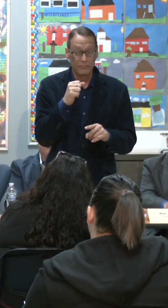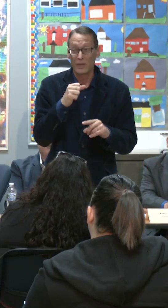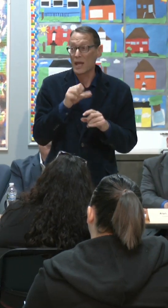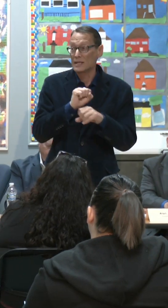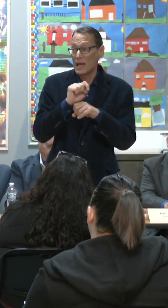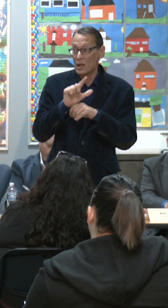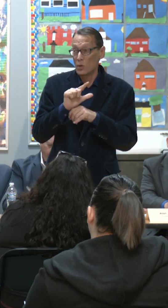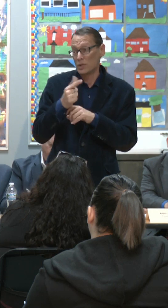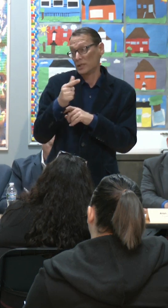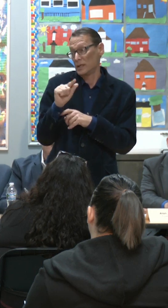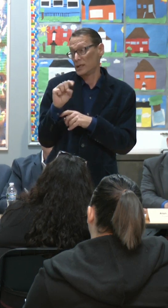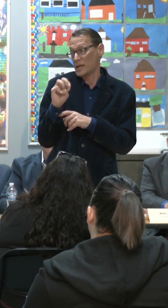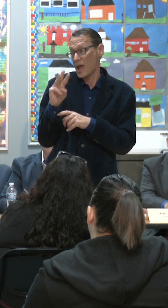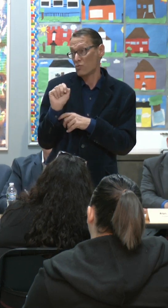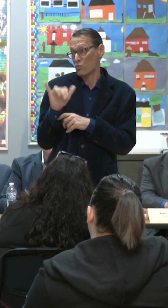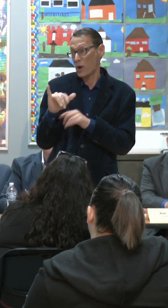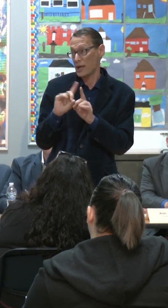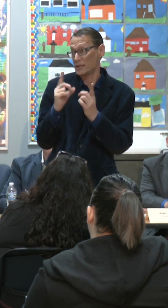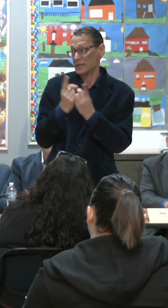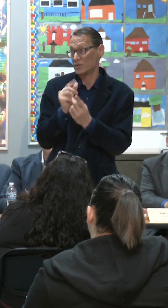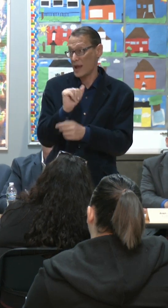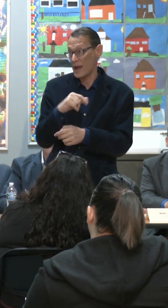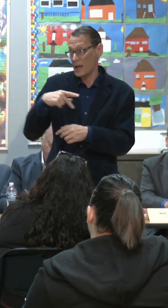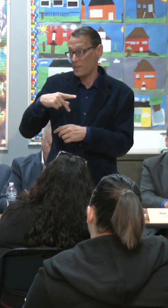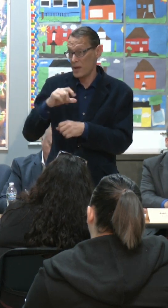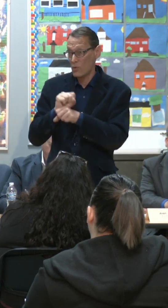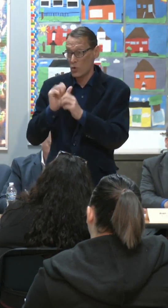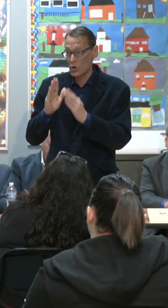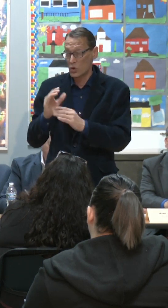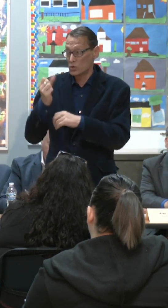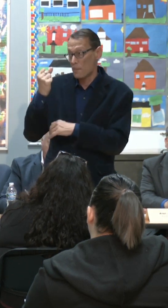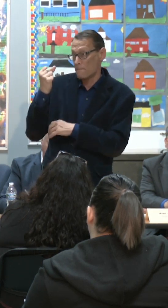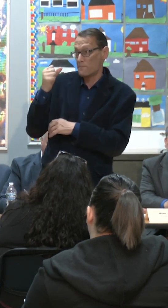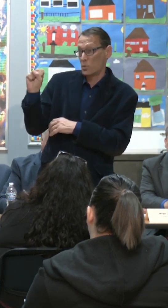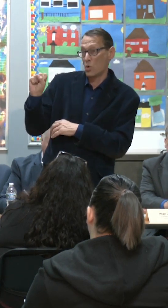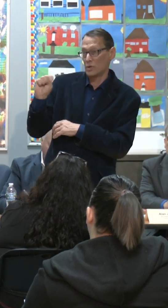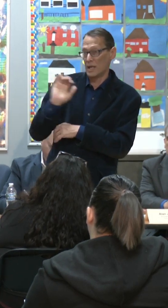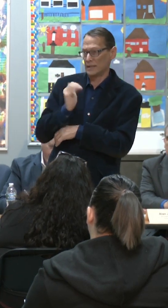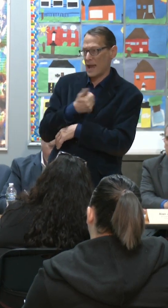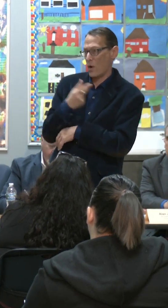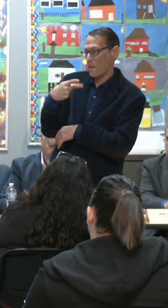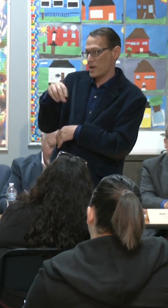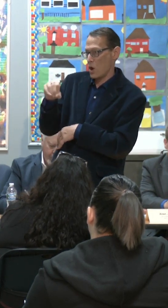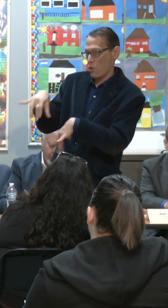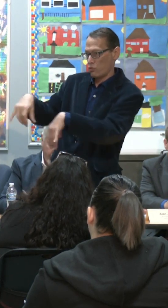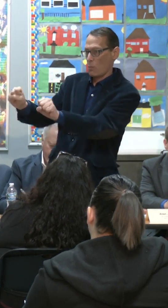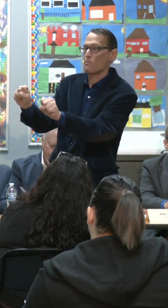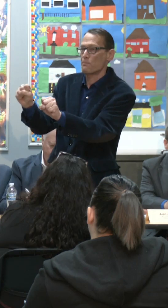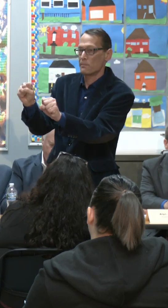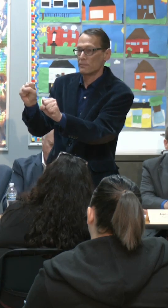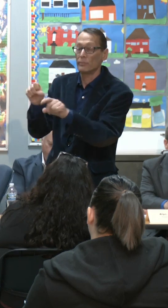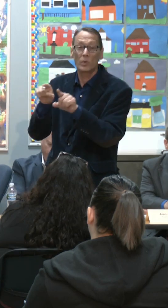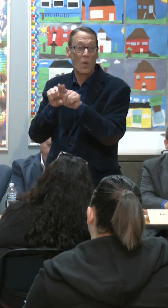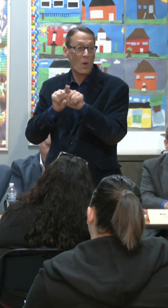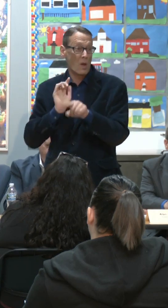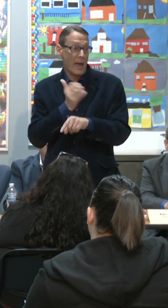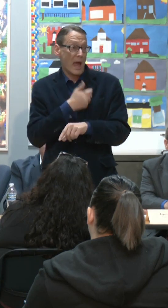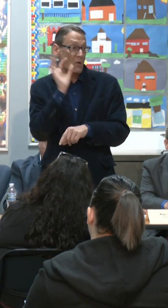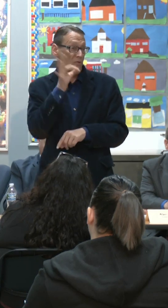for housing, for HIV and AIDS outreach, money for our seniors, our public health research, our